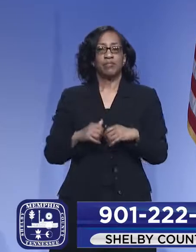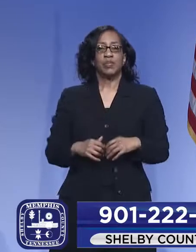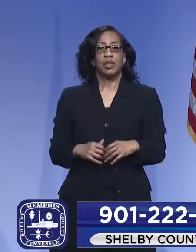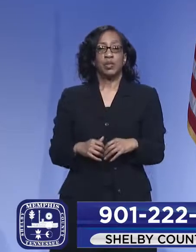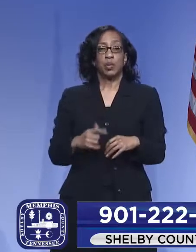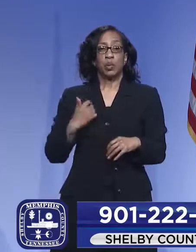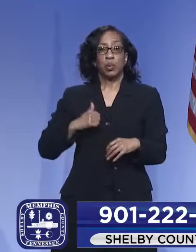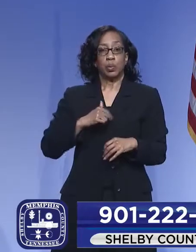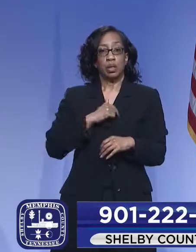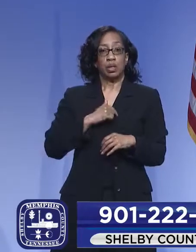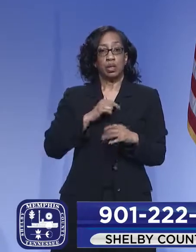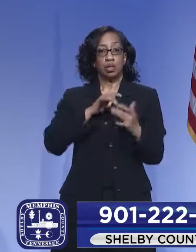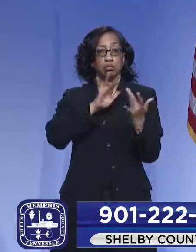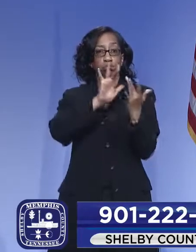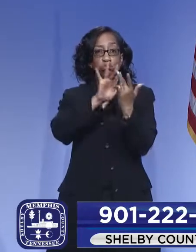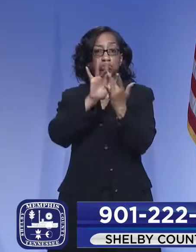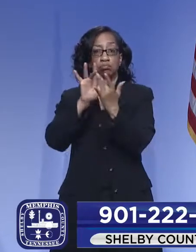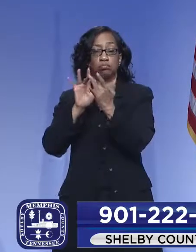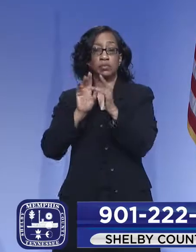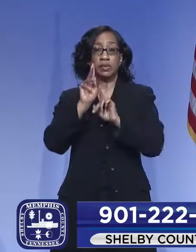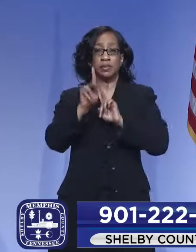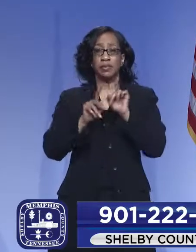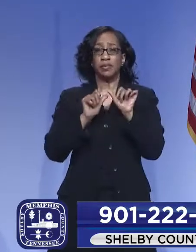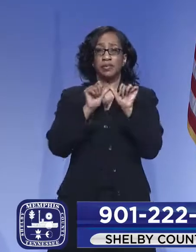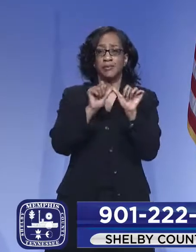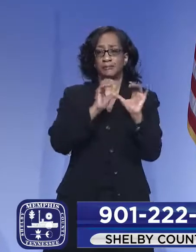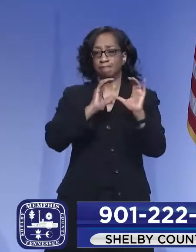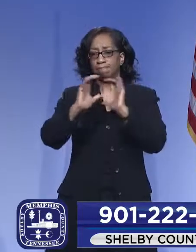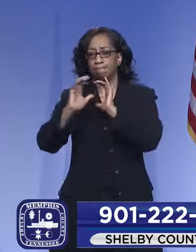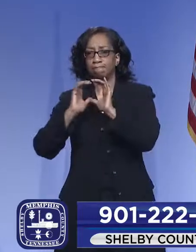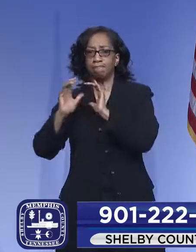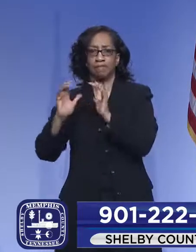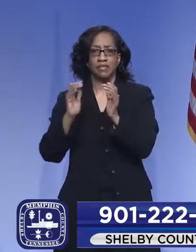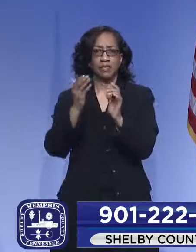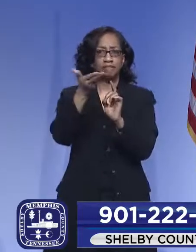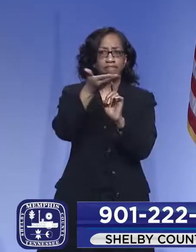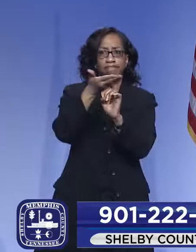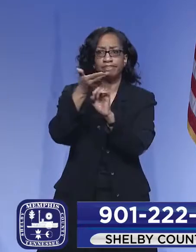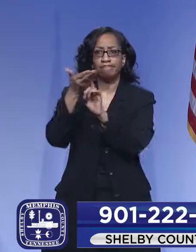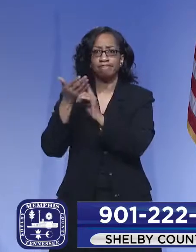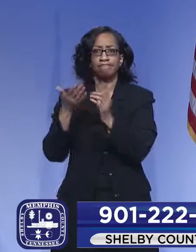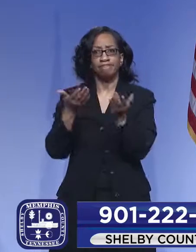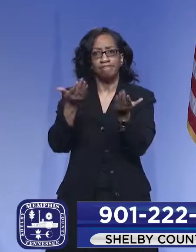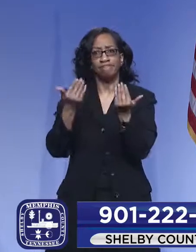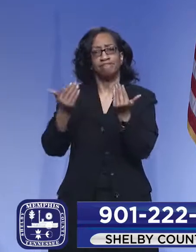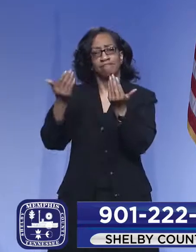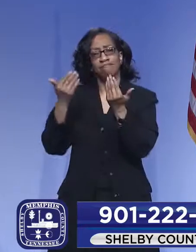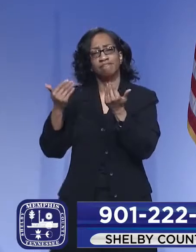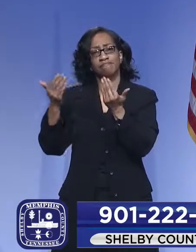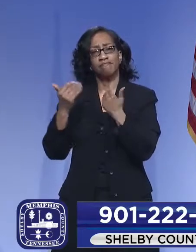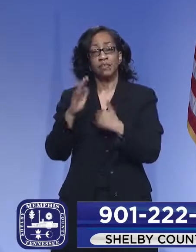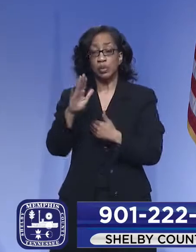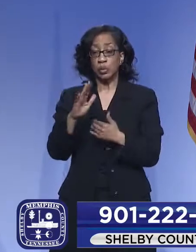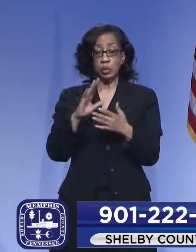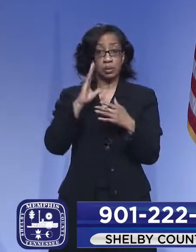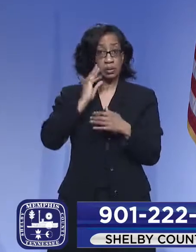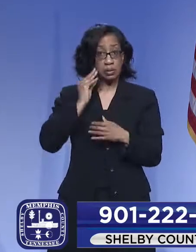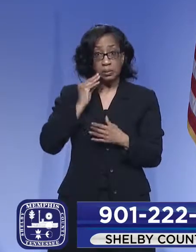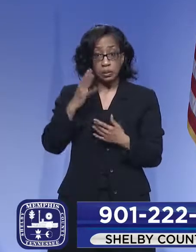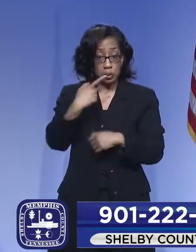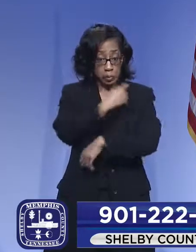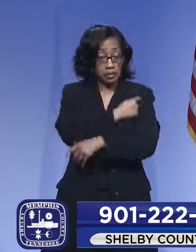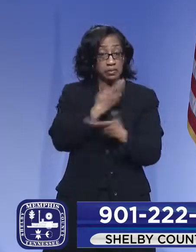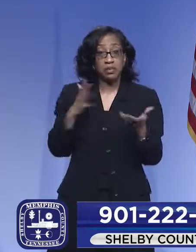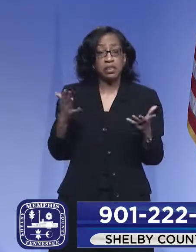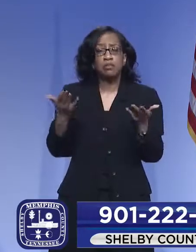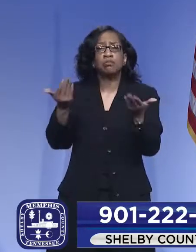to outreach people. We'll continue to have conversations with folks. We'll try to create opportunities for people to share their experiences.